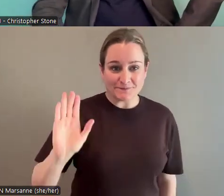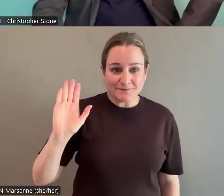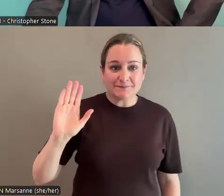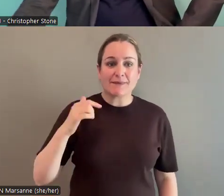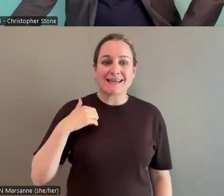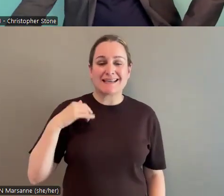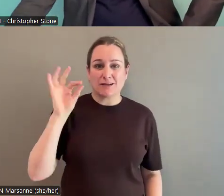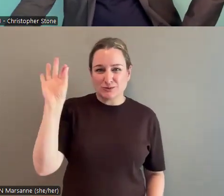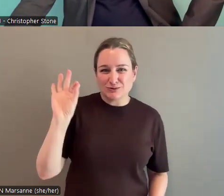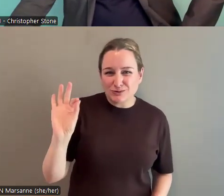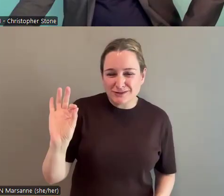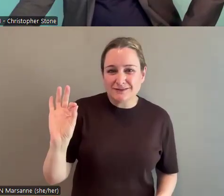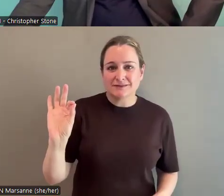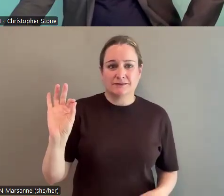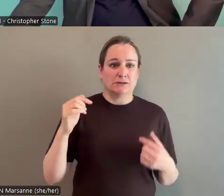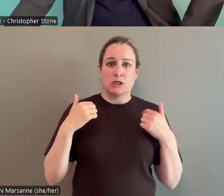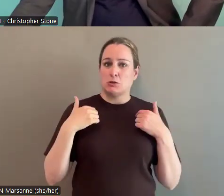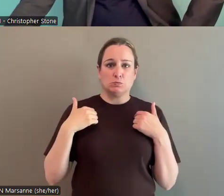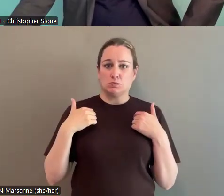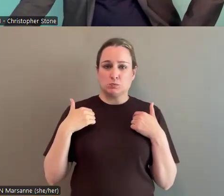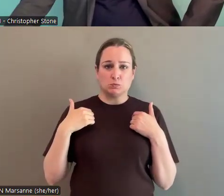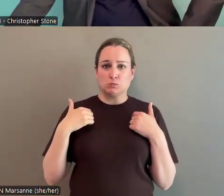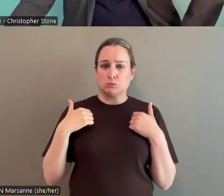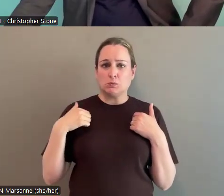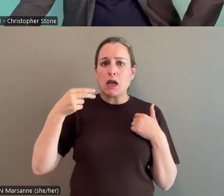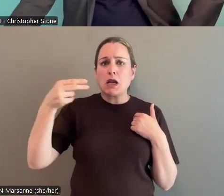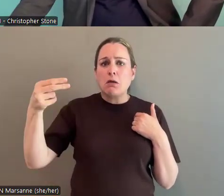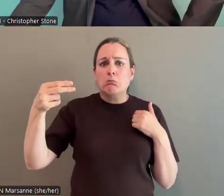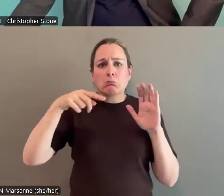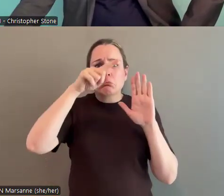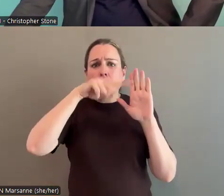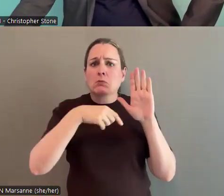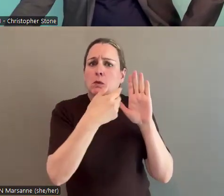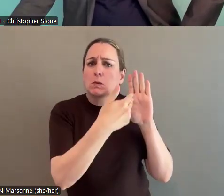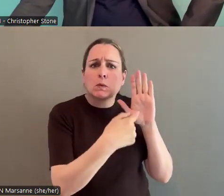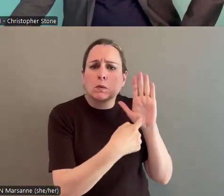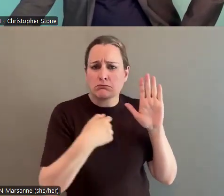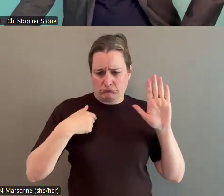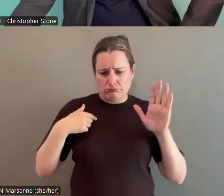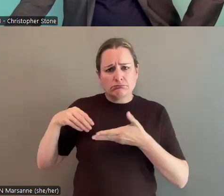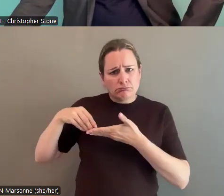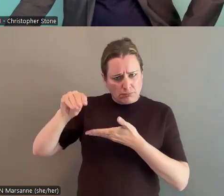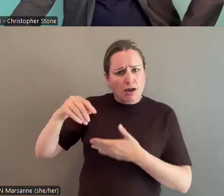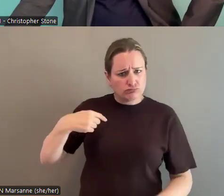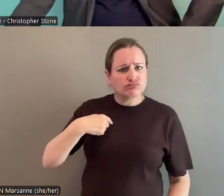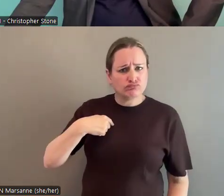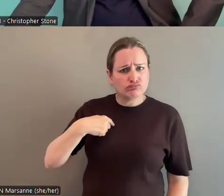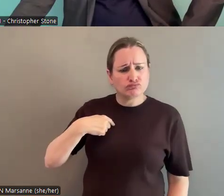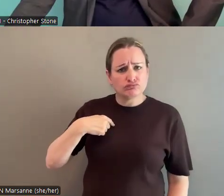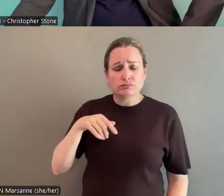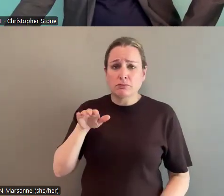if, because we're not there, we were not in the list, and we're up to date too. And I'm not sure if Timothy